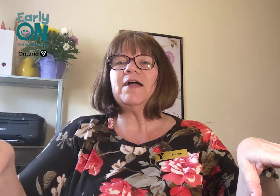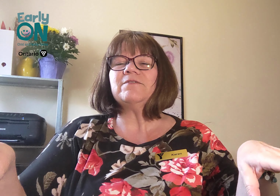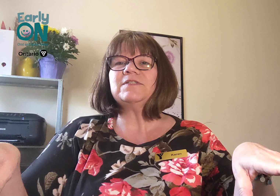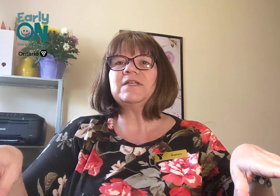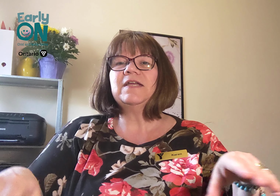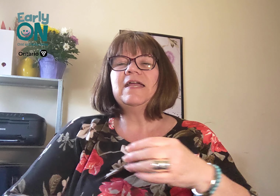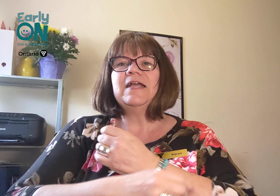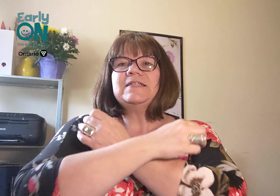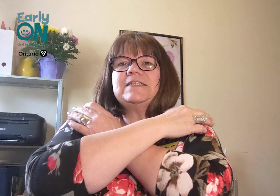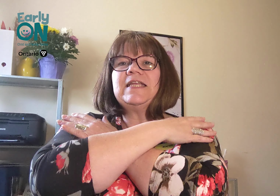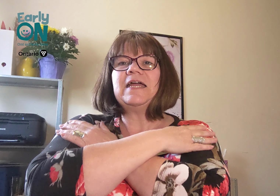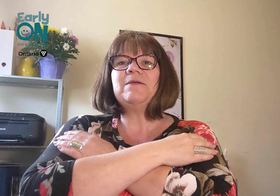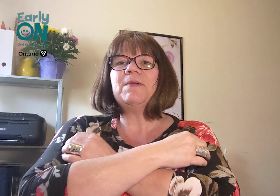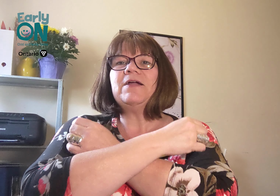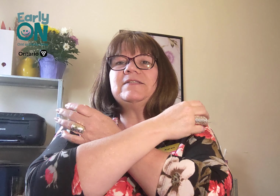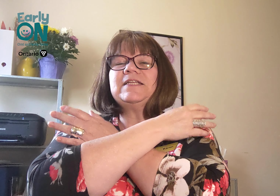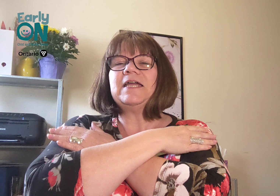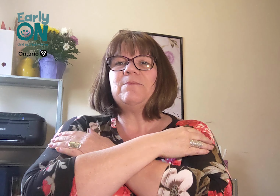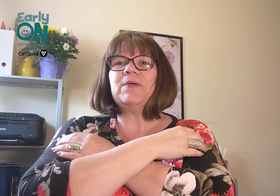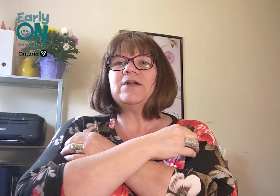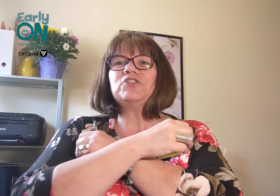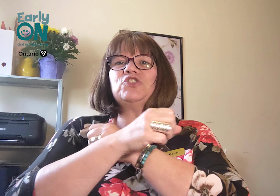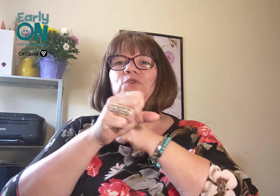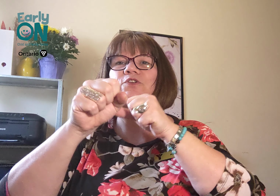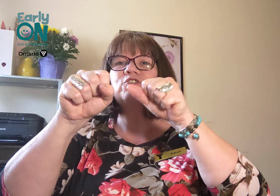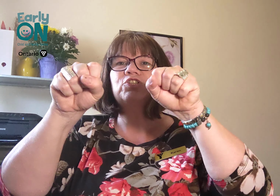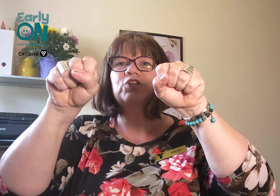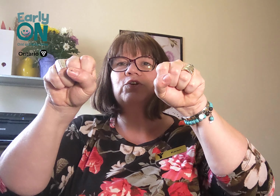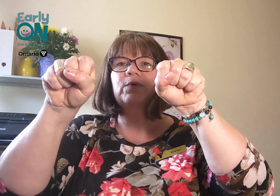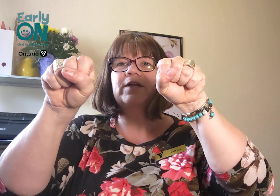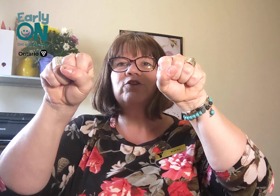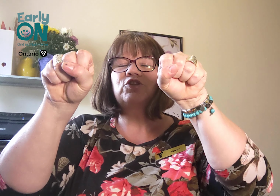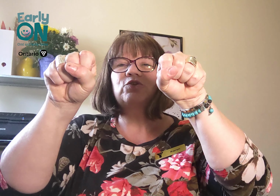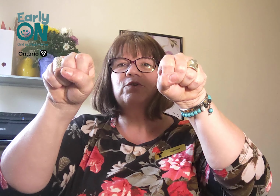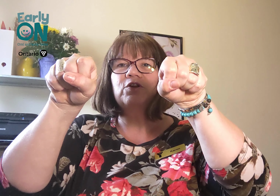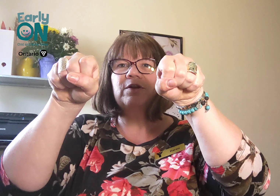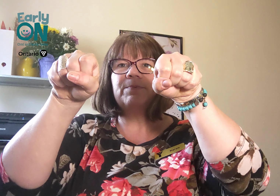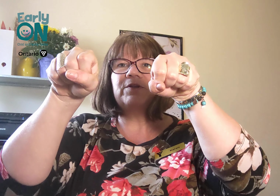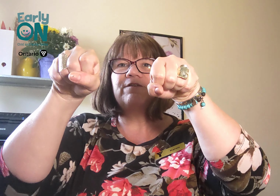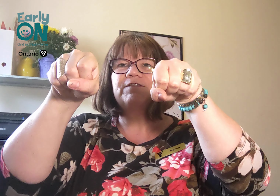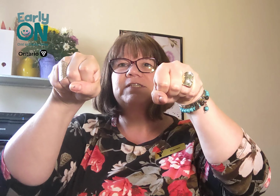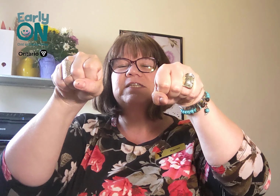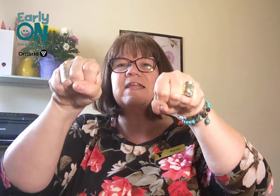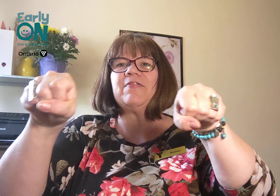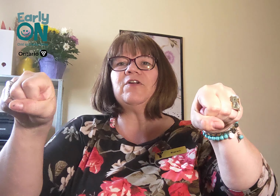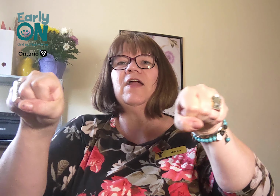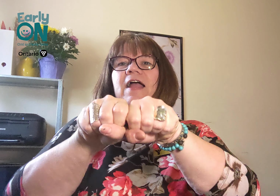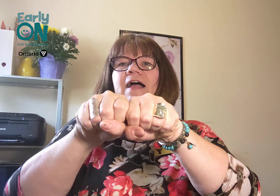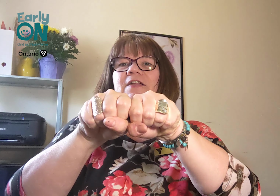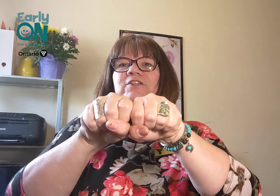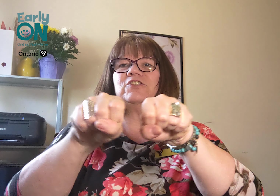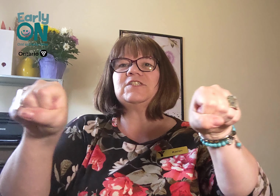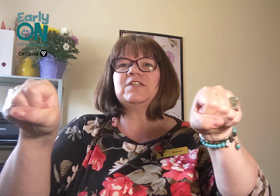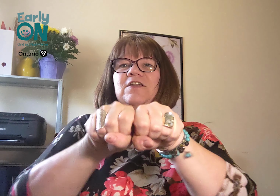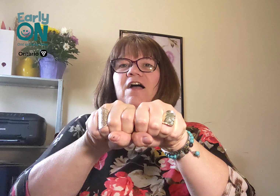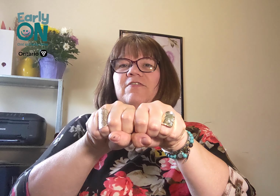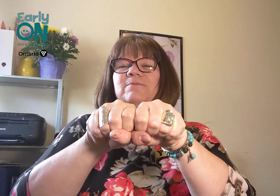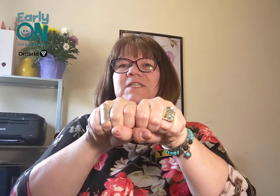ground. Teddy bear, show your shoe. And your shoe, you're going to put your fists together and then you're just going to knock them